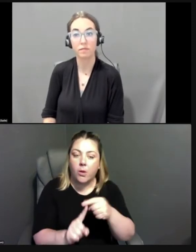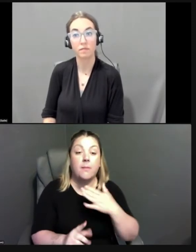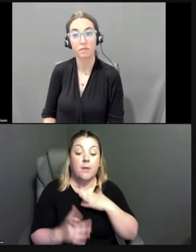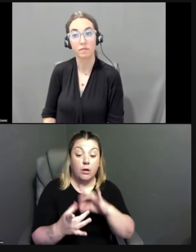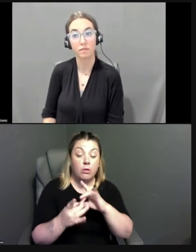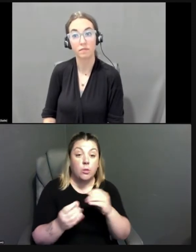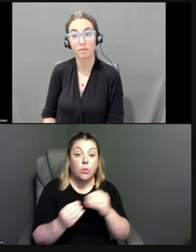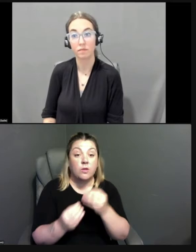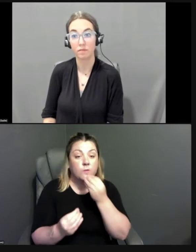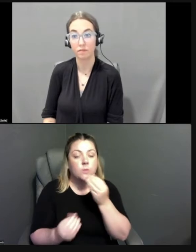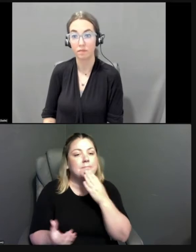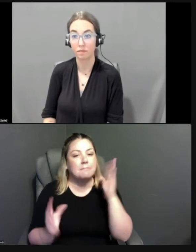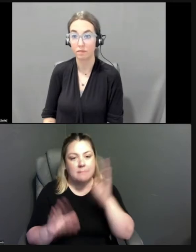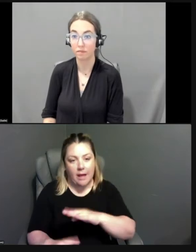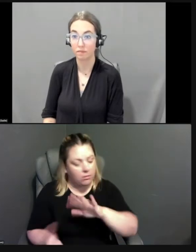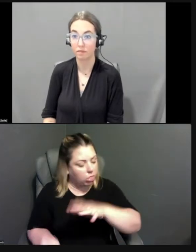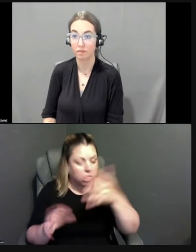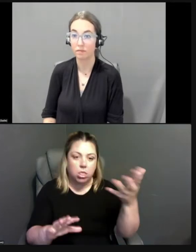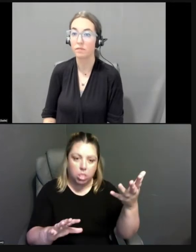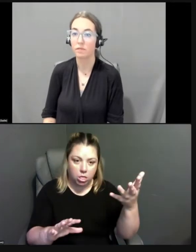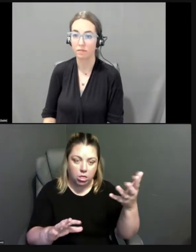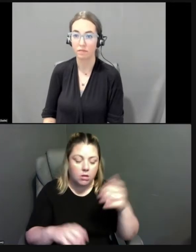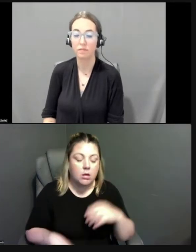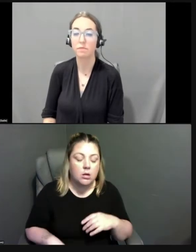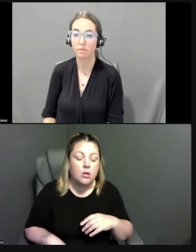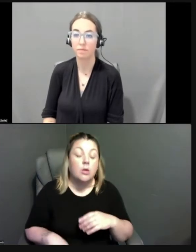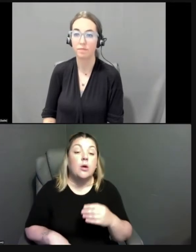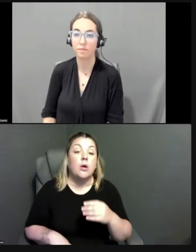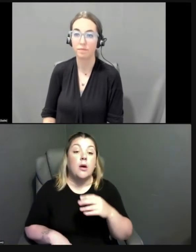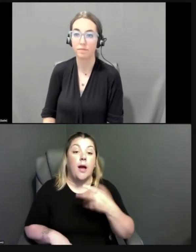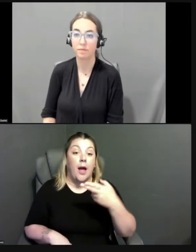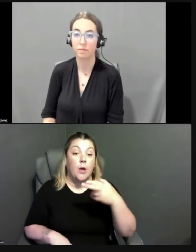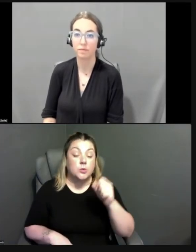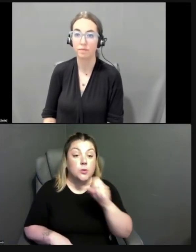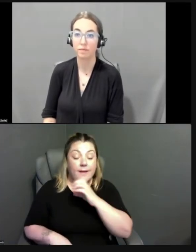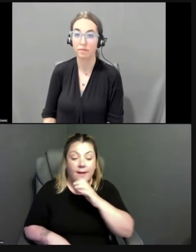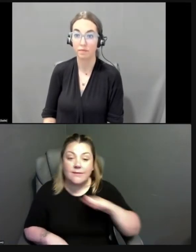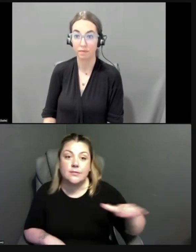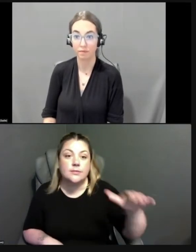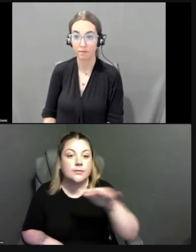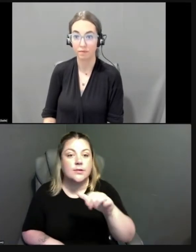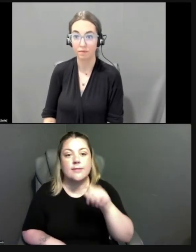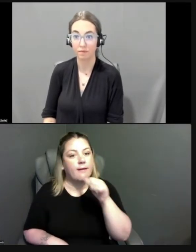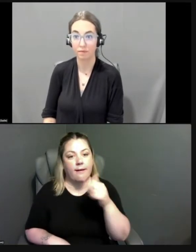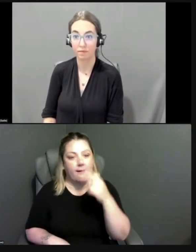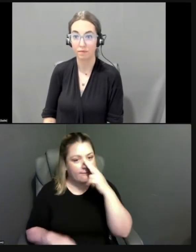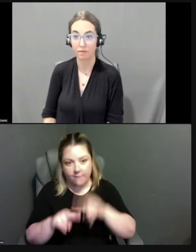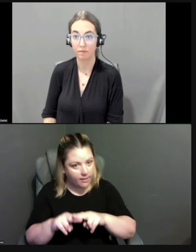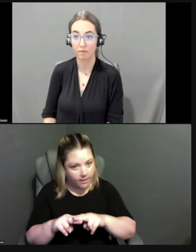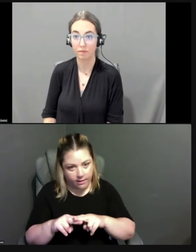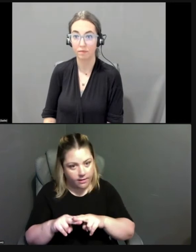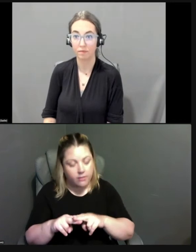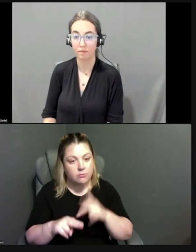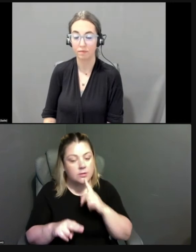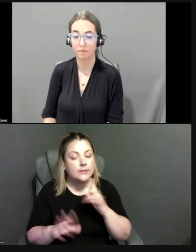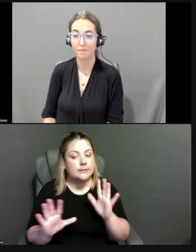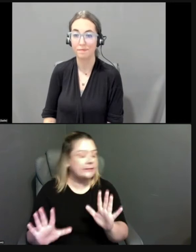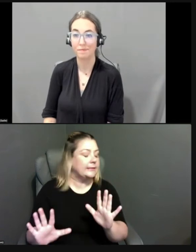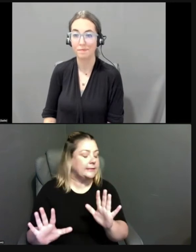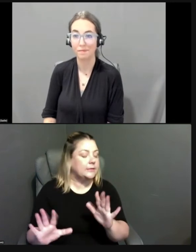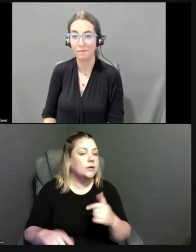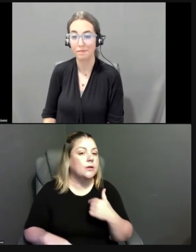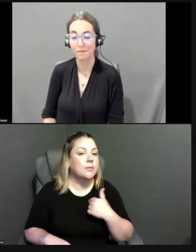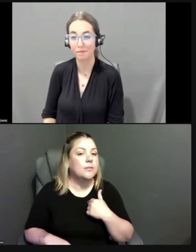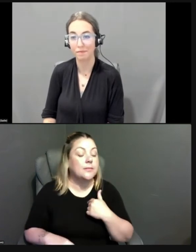so the cafeteria in high school was not a fun place, but a really fraught place. I feel like I kind of went in the exact